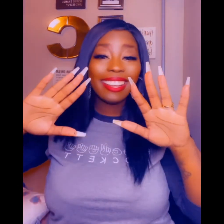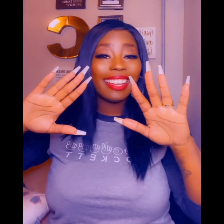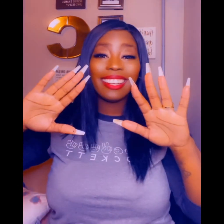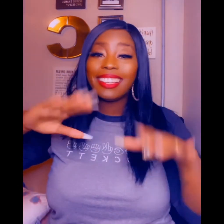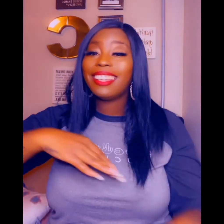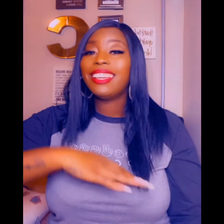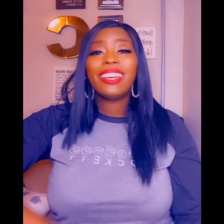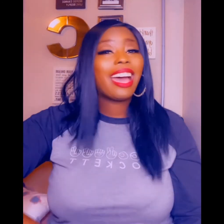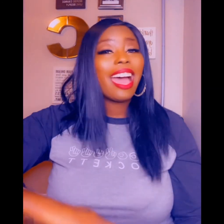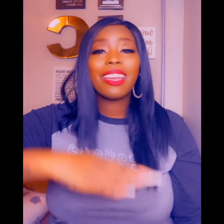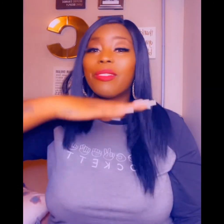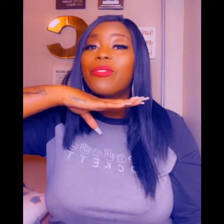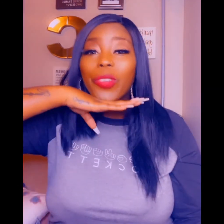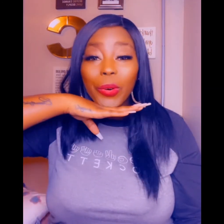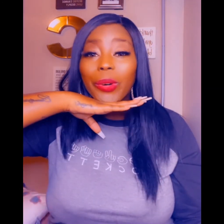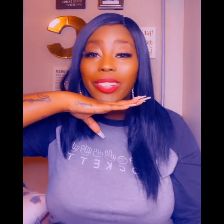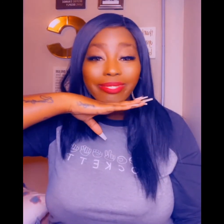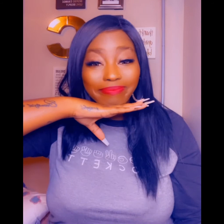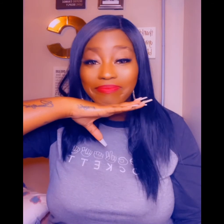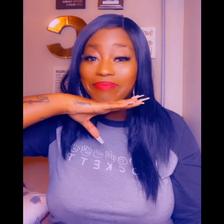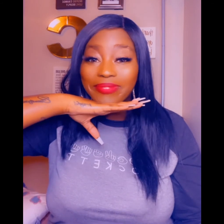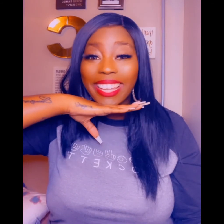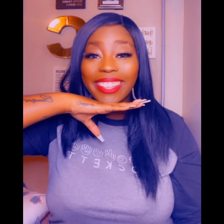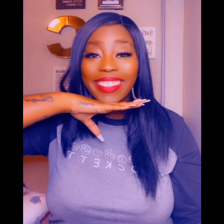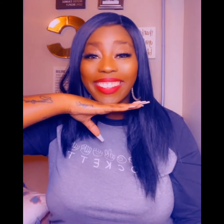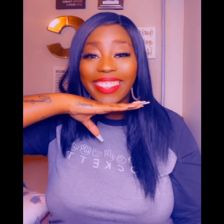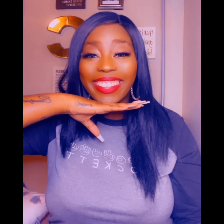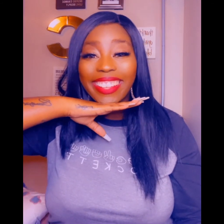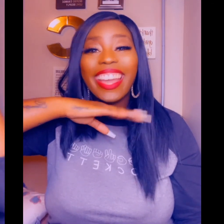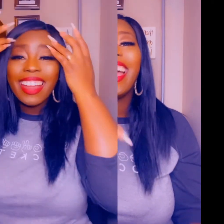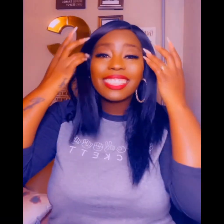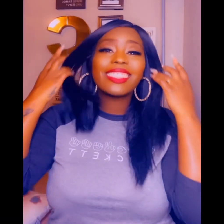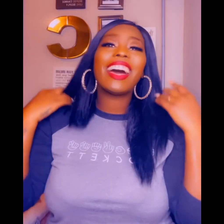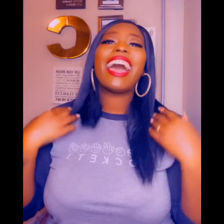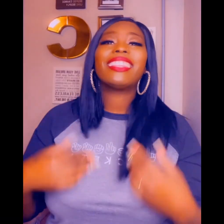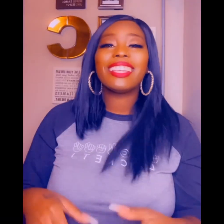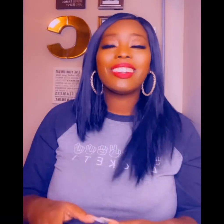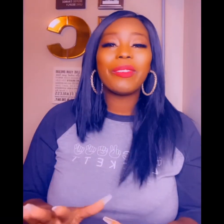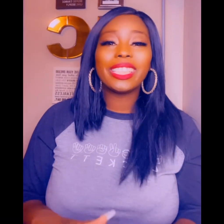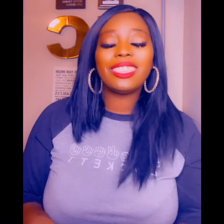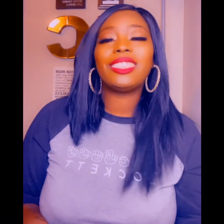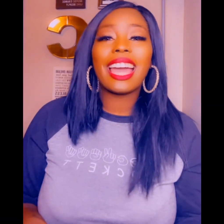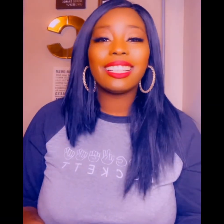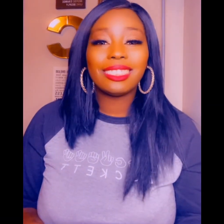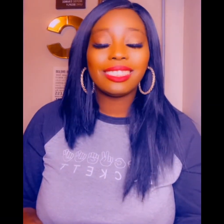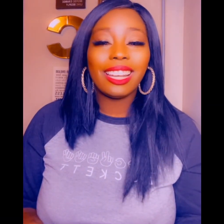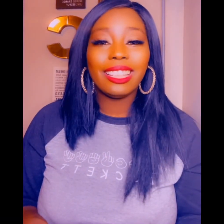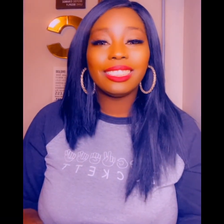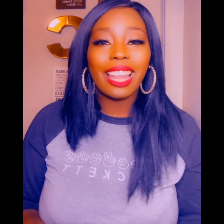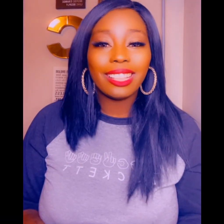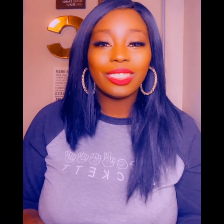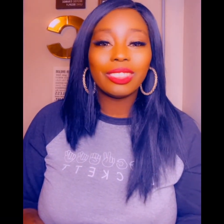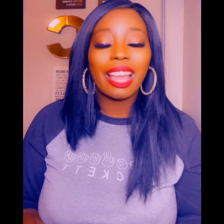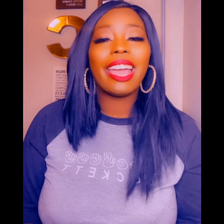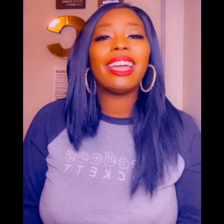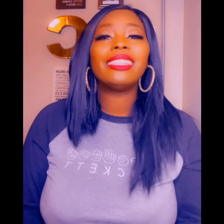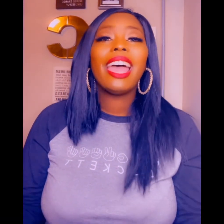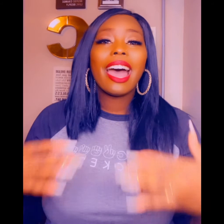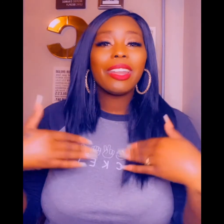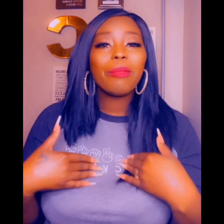Done. I am full. All right, so after I want to teach you guys these last 2 signs. I know my